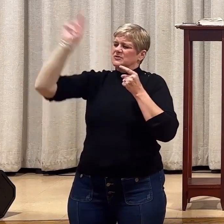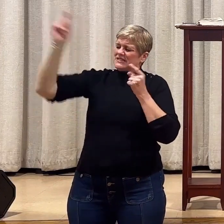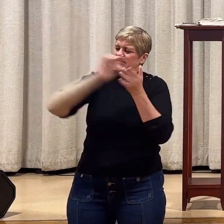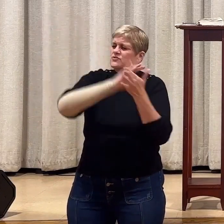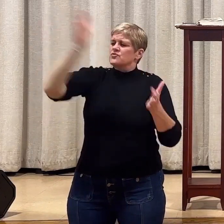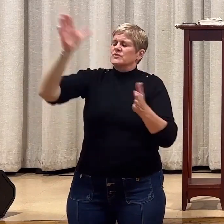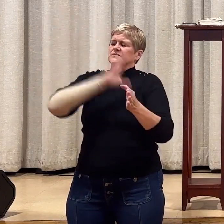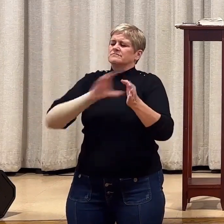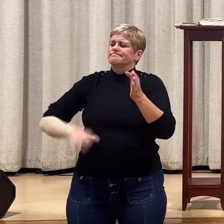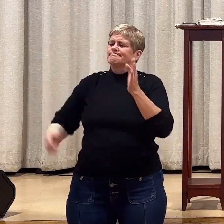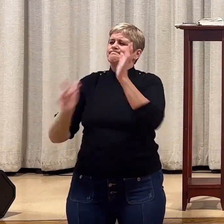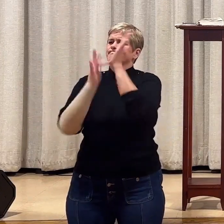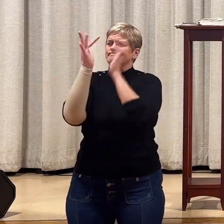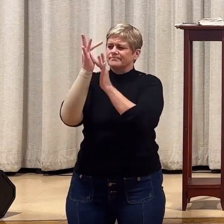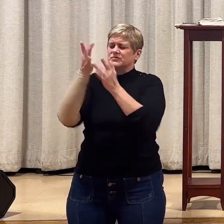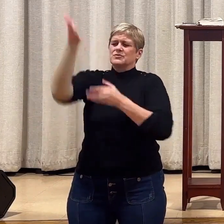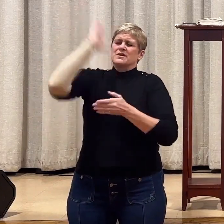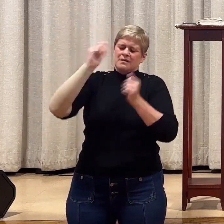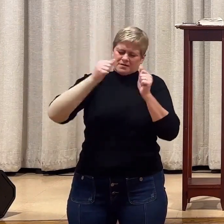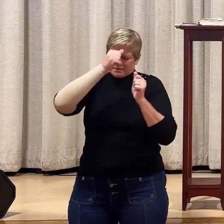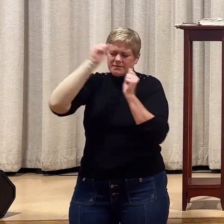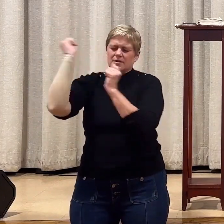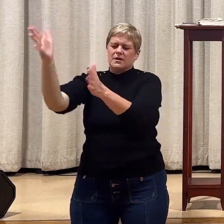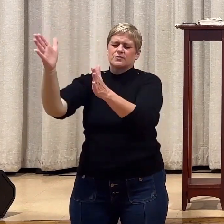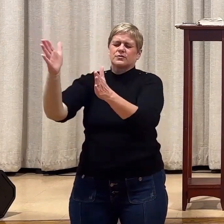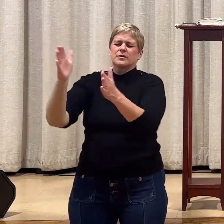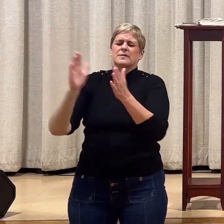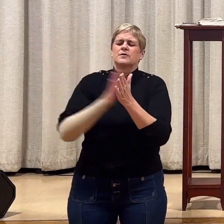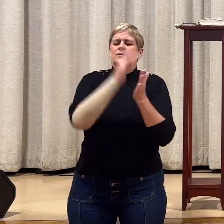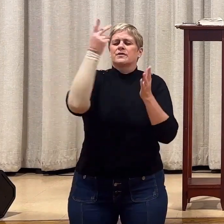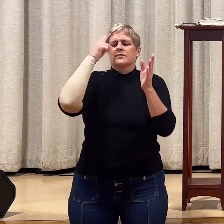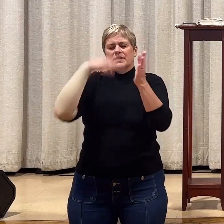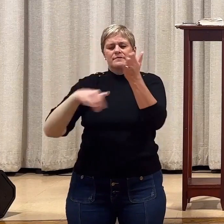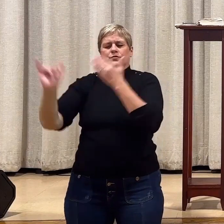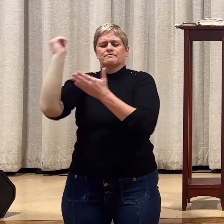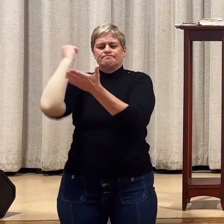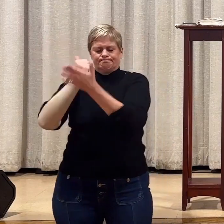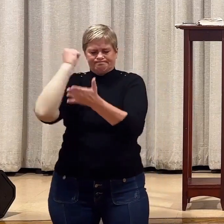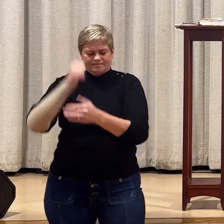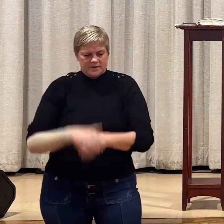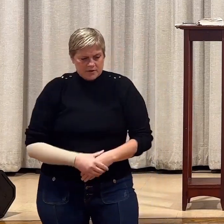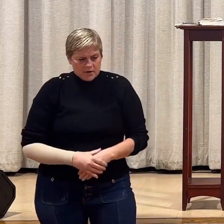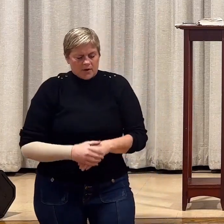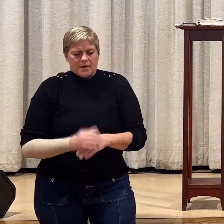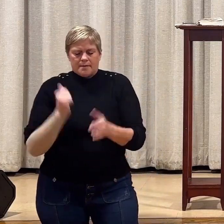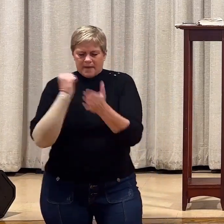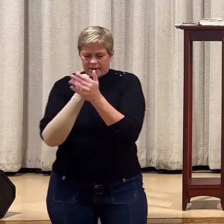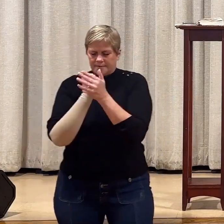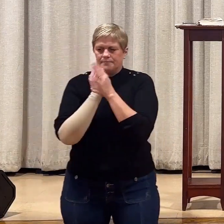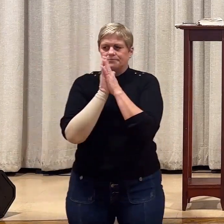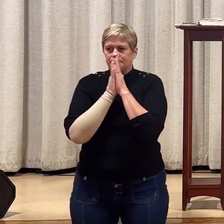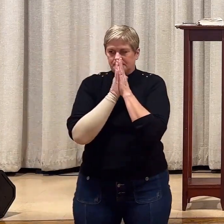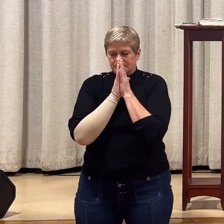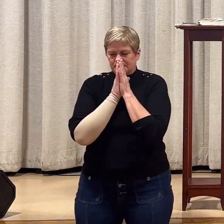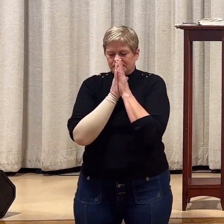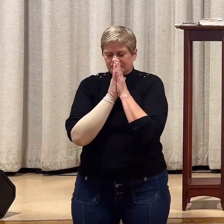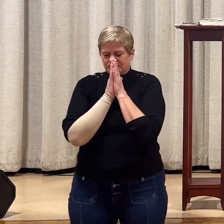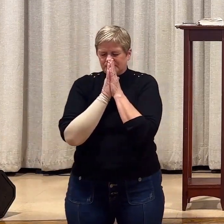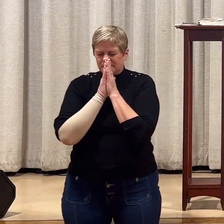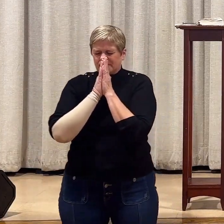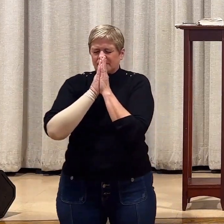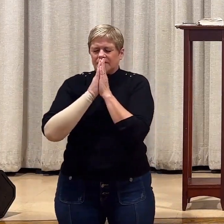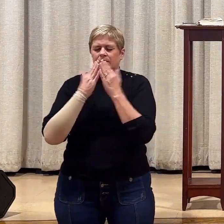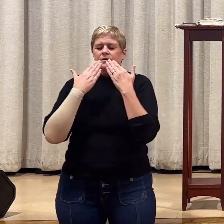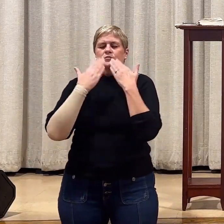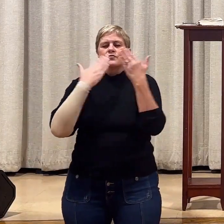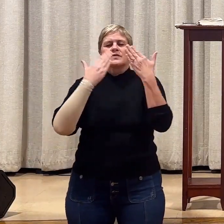Christ Jesus. To God the Father and Jesus Christ be the glory forever. Amen. Amen. Amen. Amen. Greet the saints in